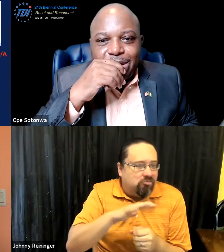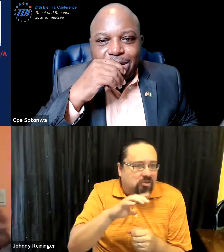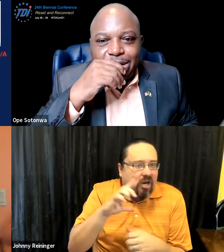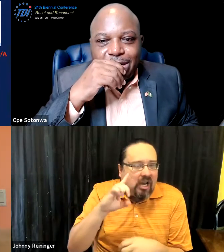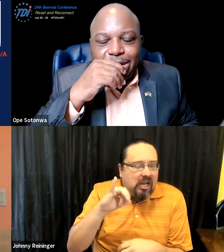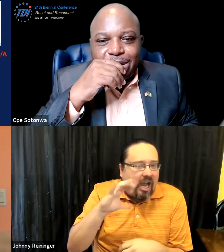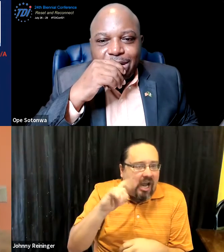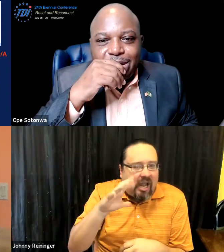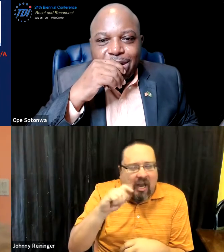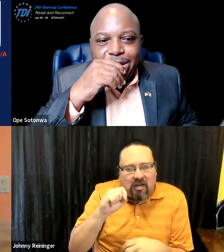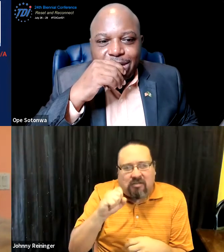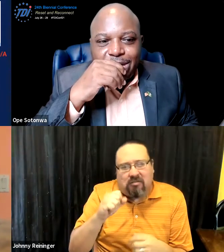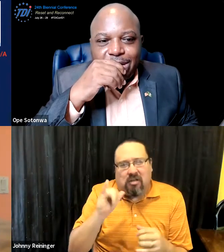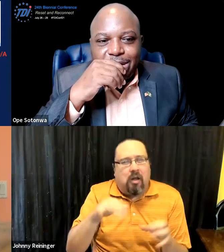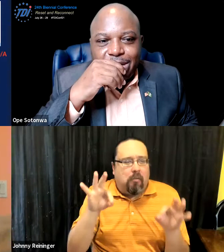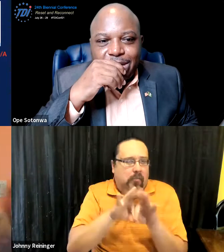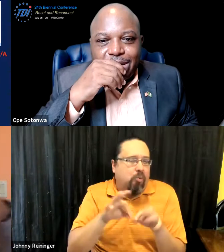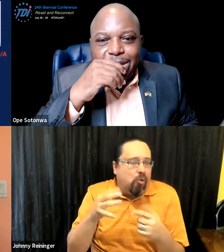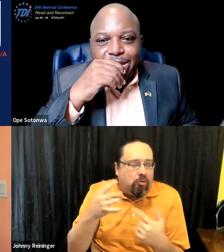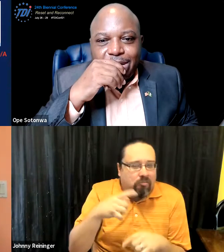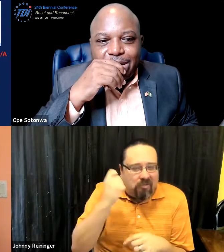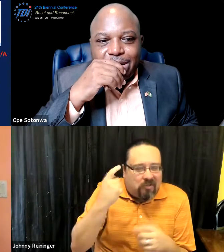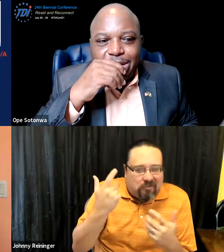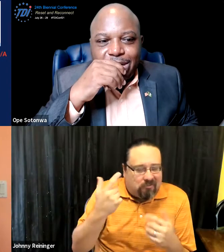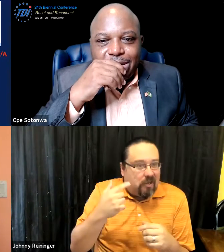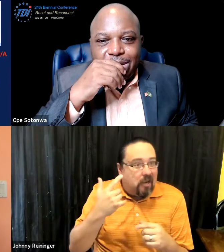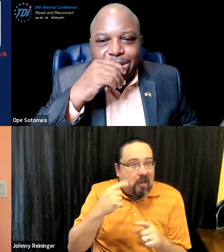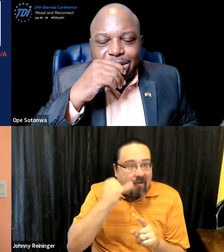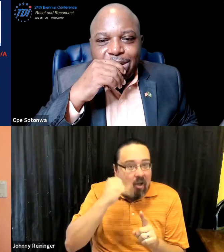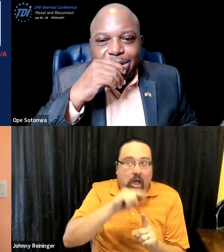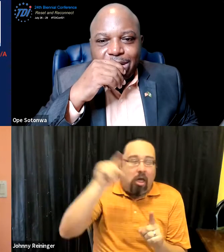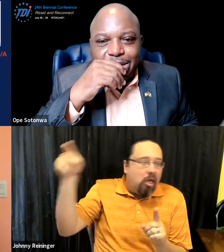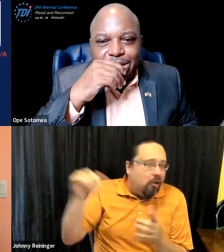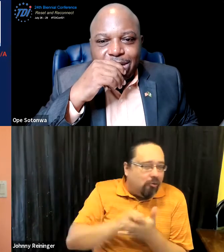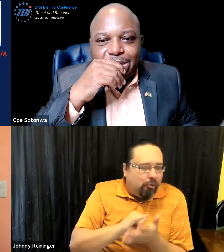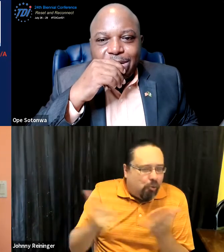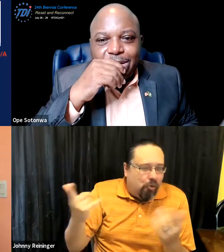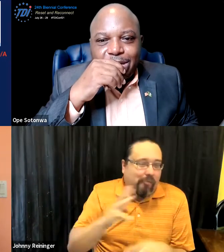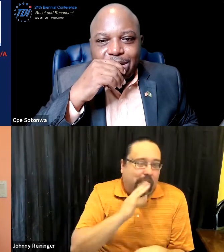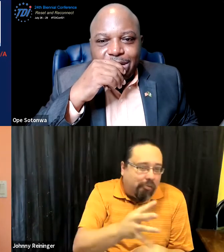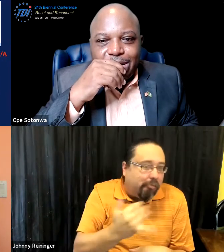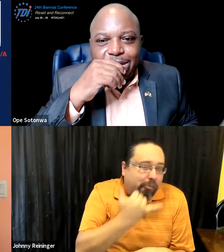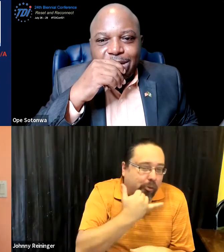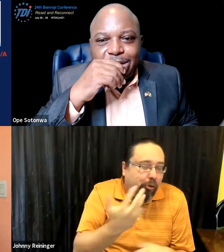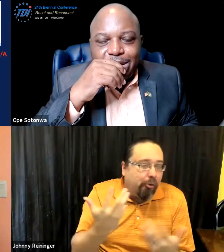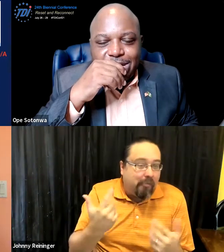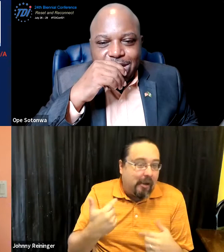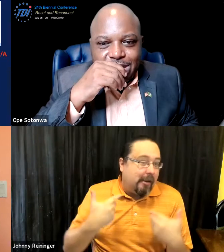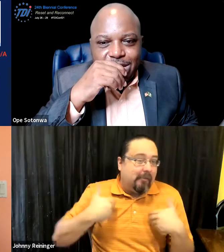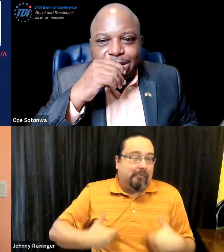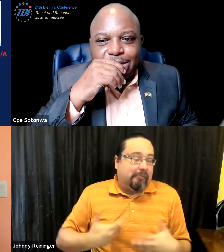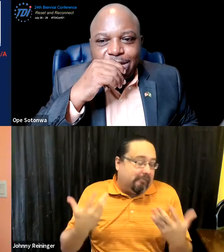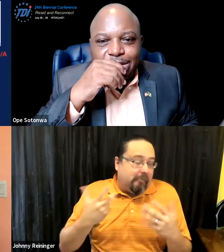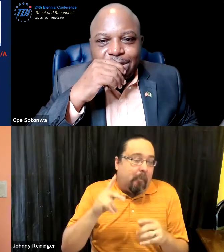And that way they can understand the regional dialects. That's really important. Because if they're getting interpreters from New